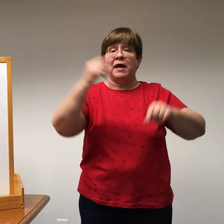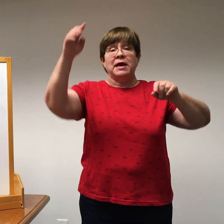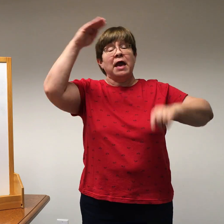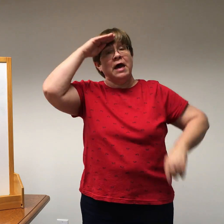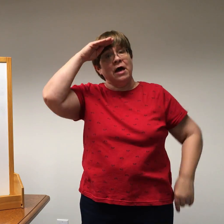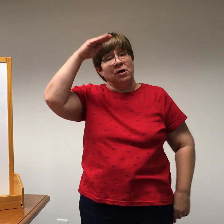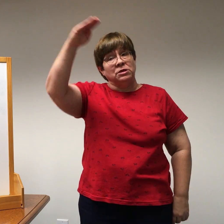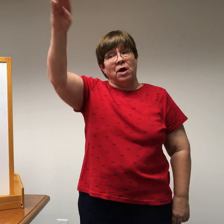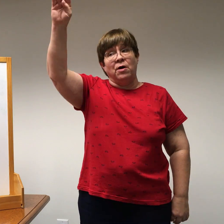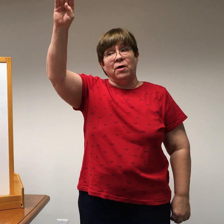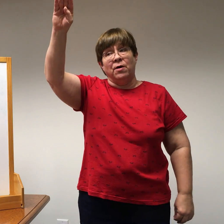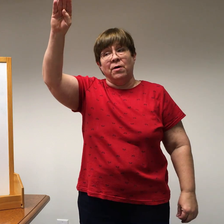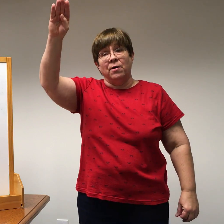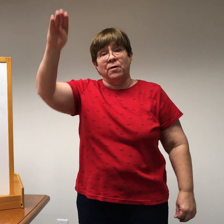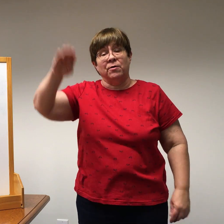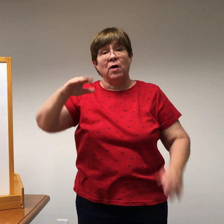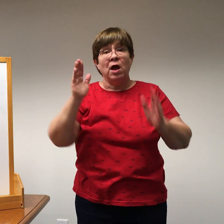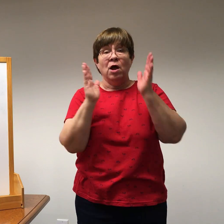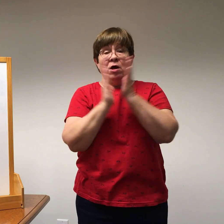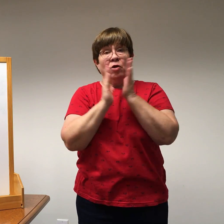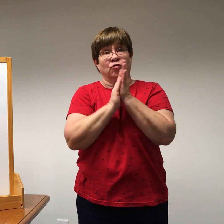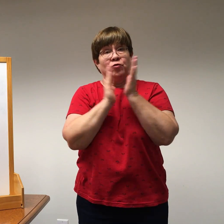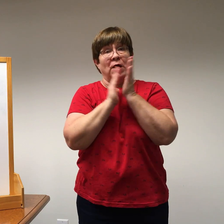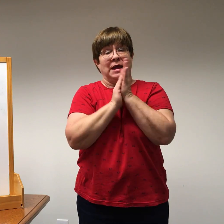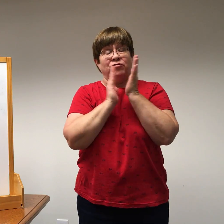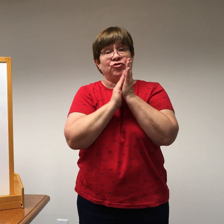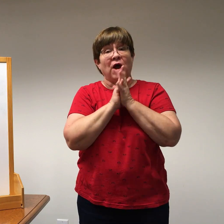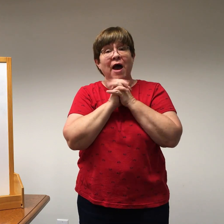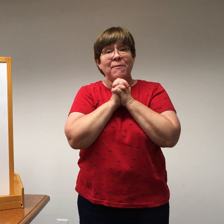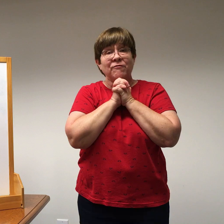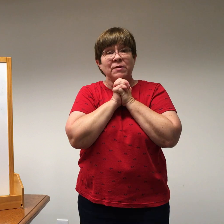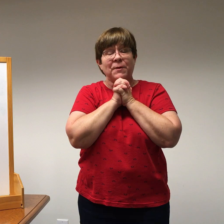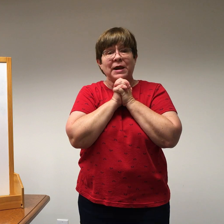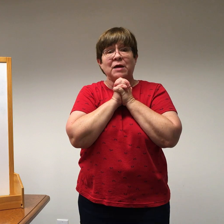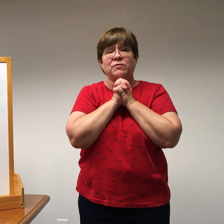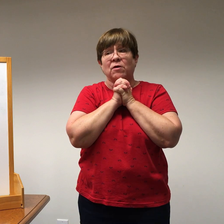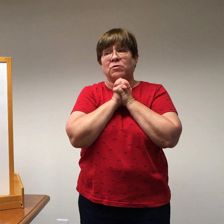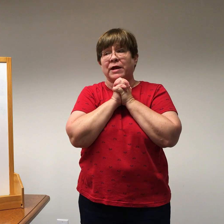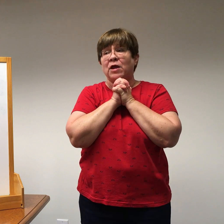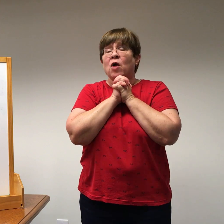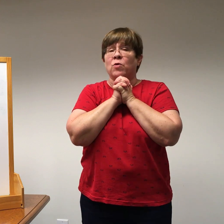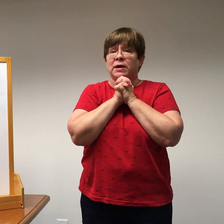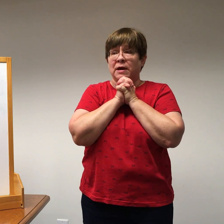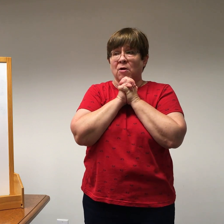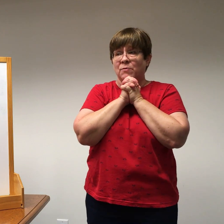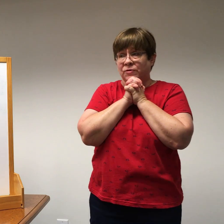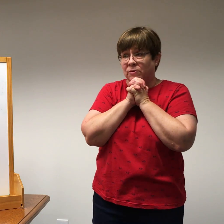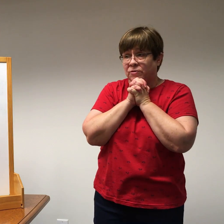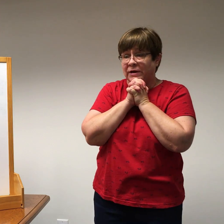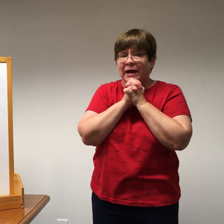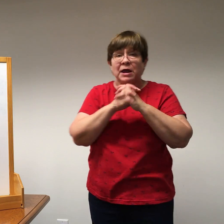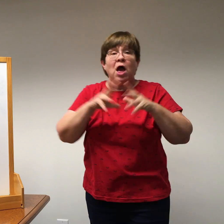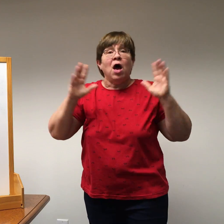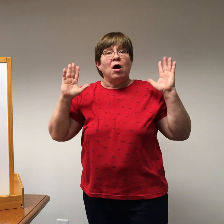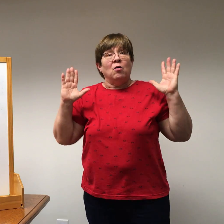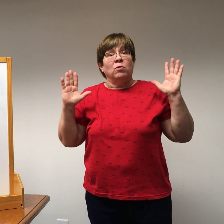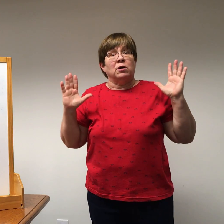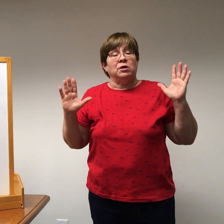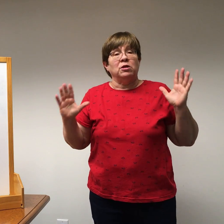say hello. Great job, everybody. I'm so glad we're here. I'm so glad. We're going to learn